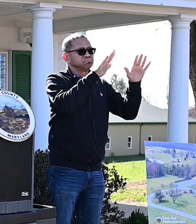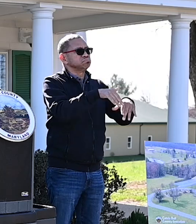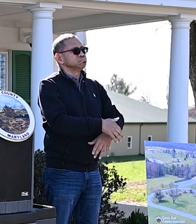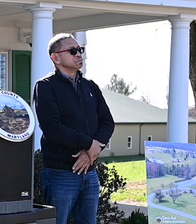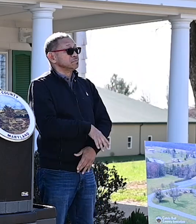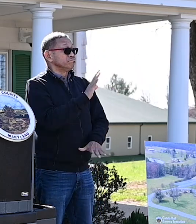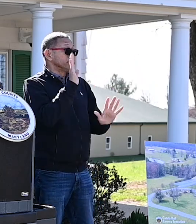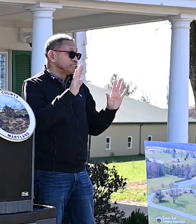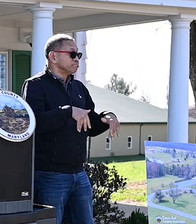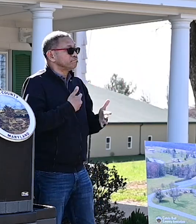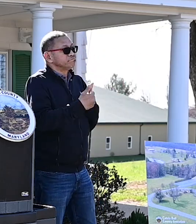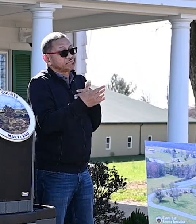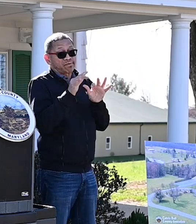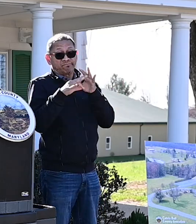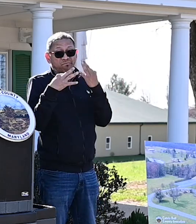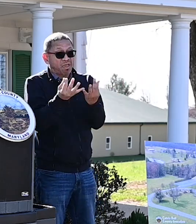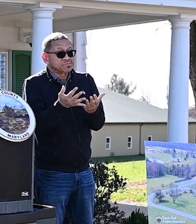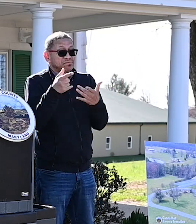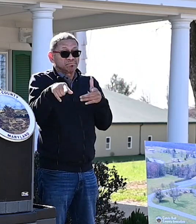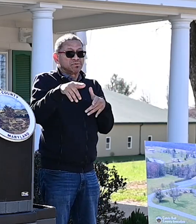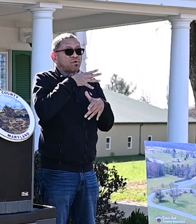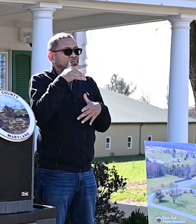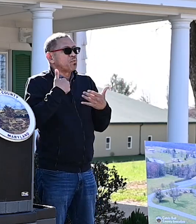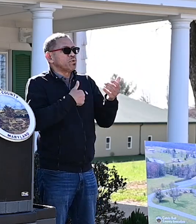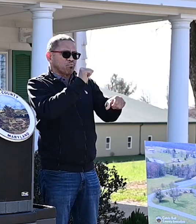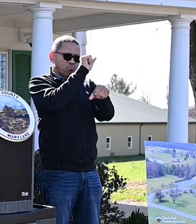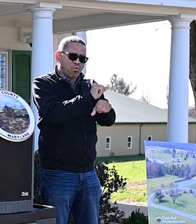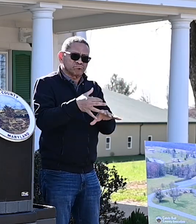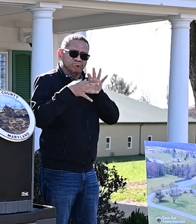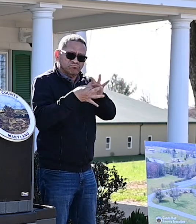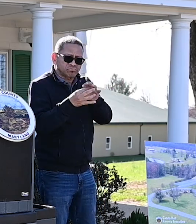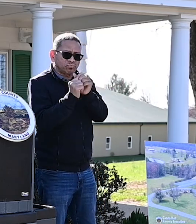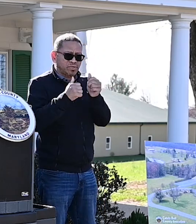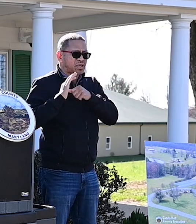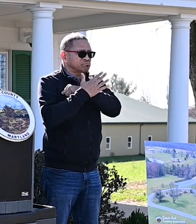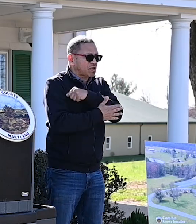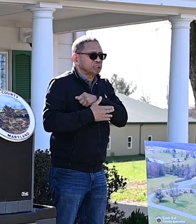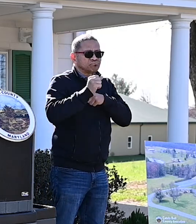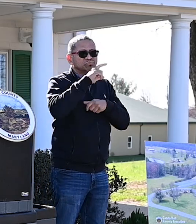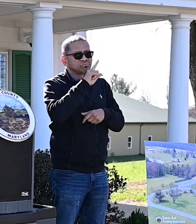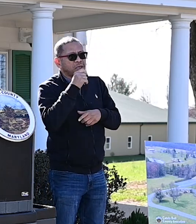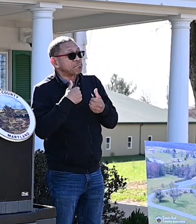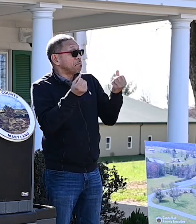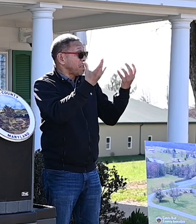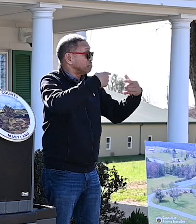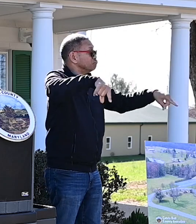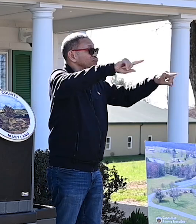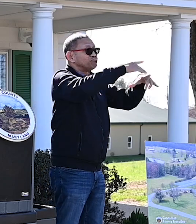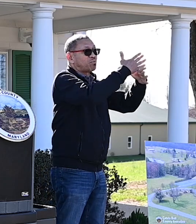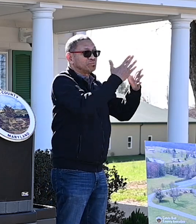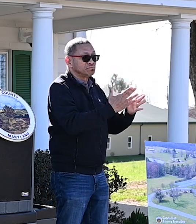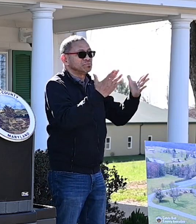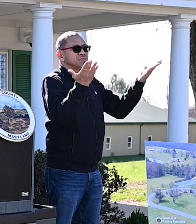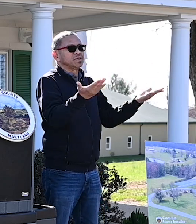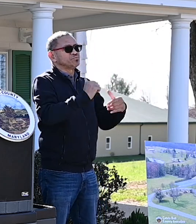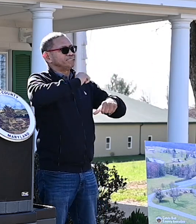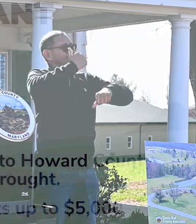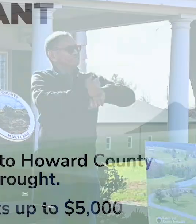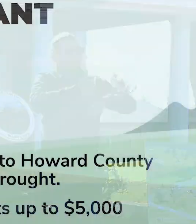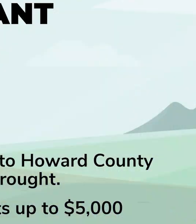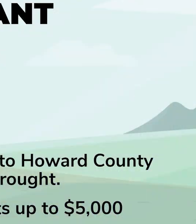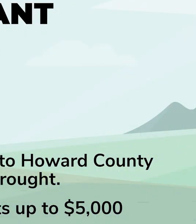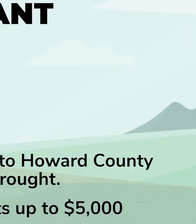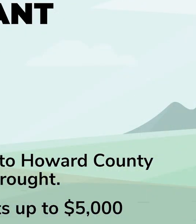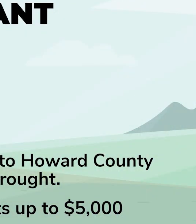financial challenges during the growing season, we worked with our county council partners, many of whom are here today, to establish a